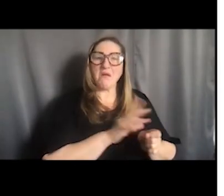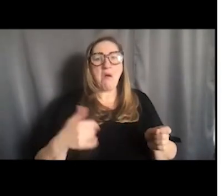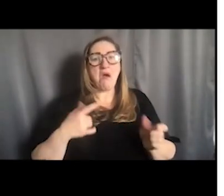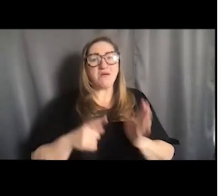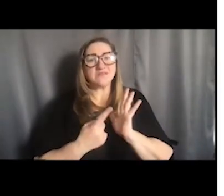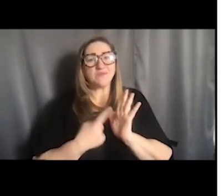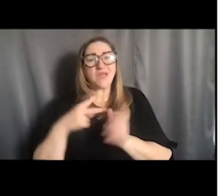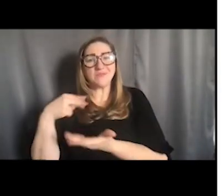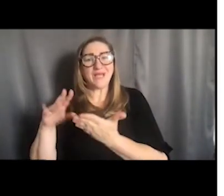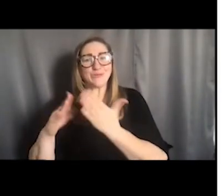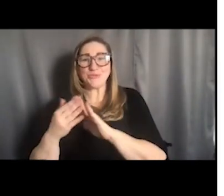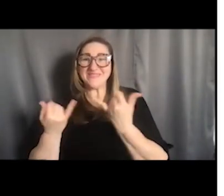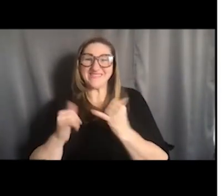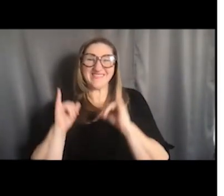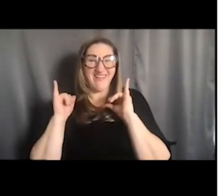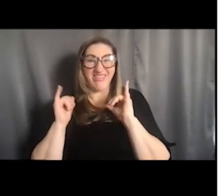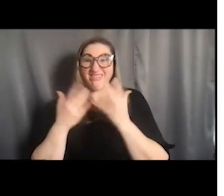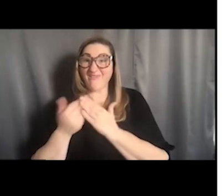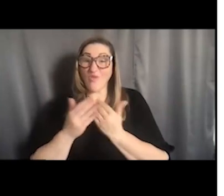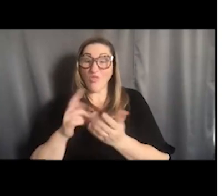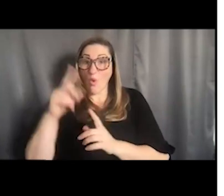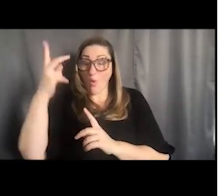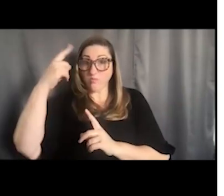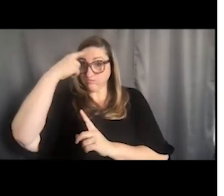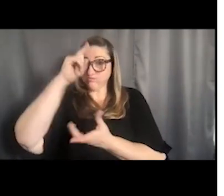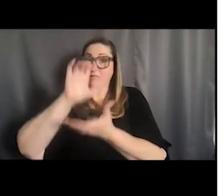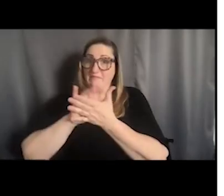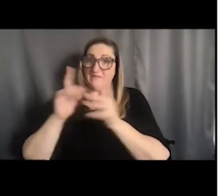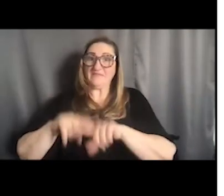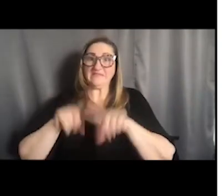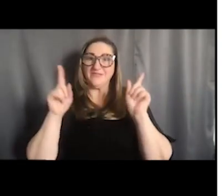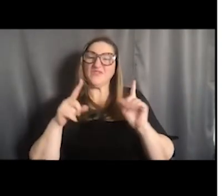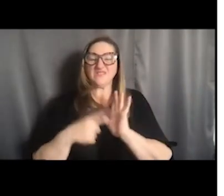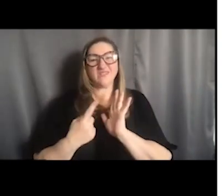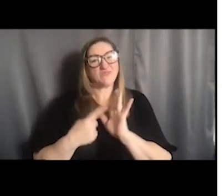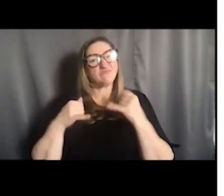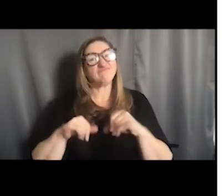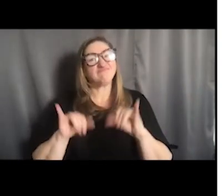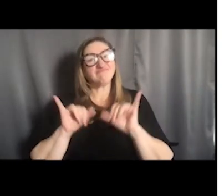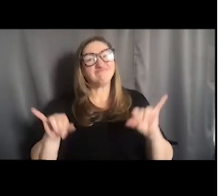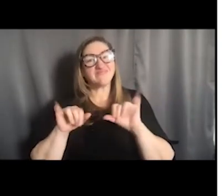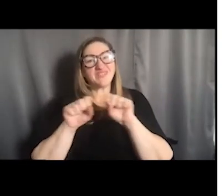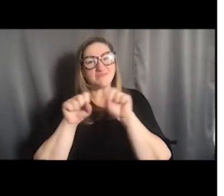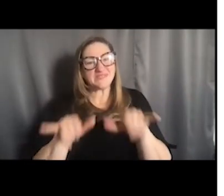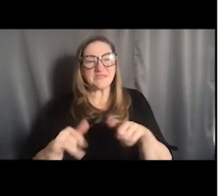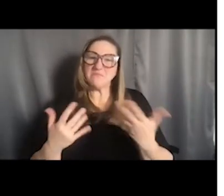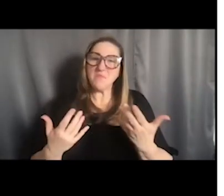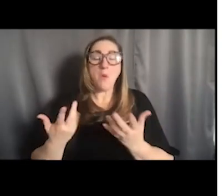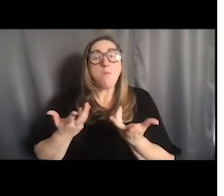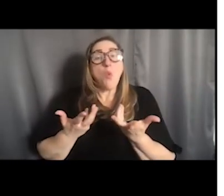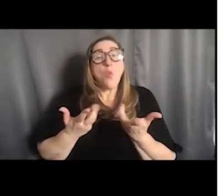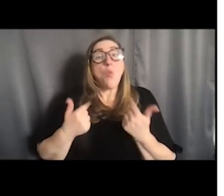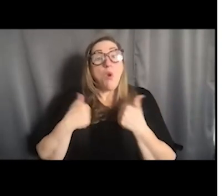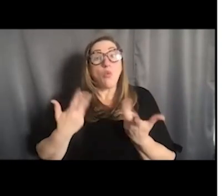work now. We can work to advance equity within the dance industry so that we're not recreating those systems for our own workers. We